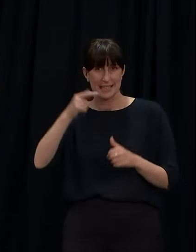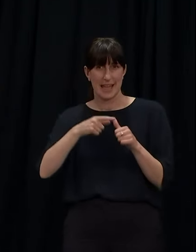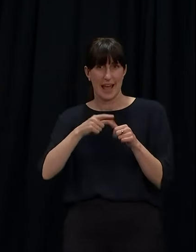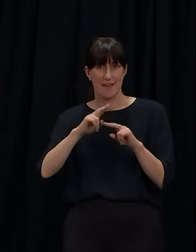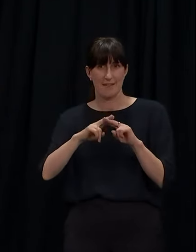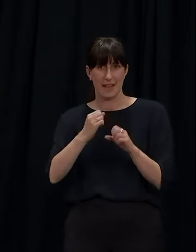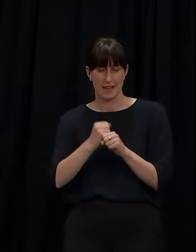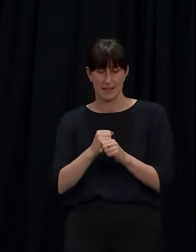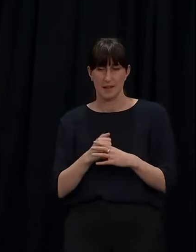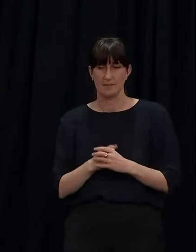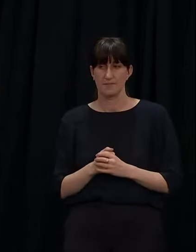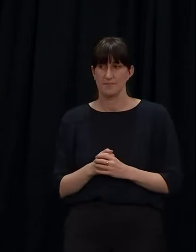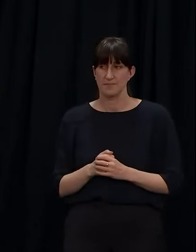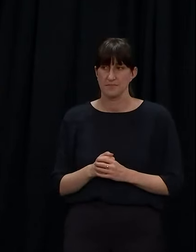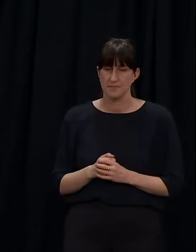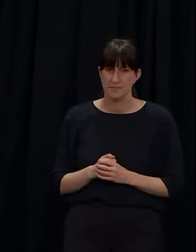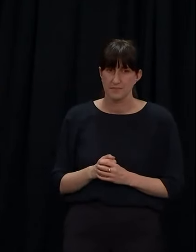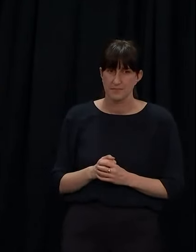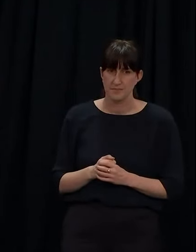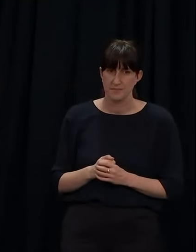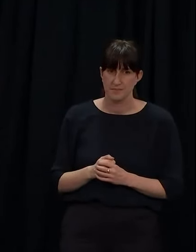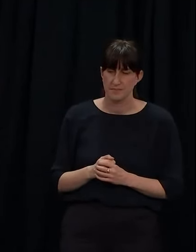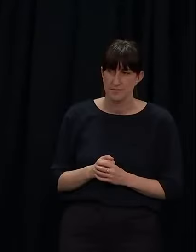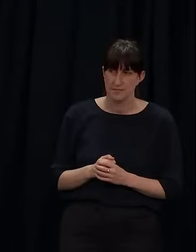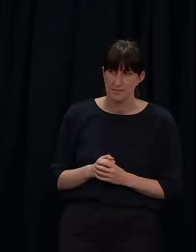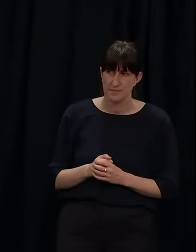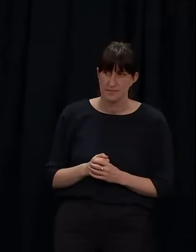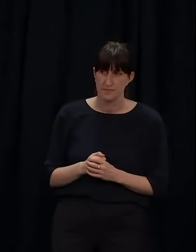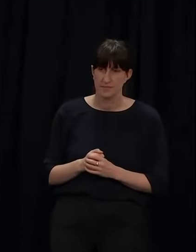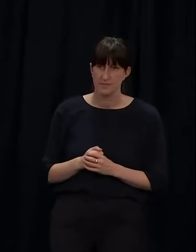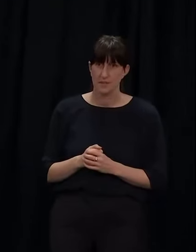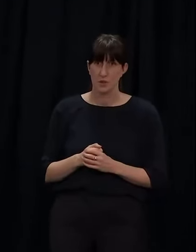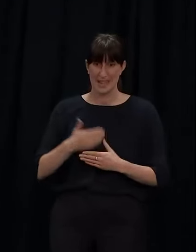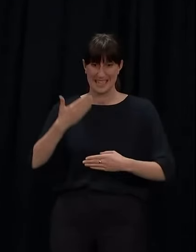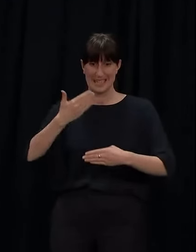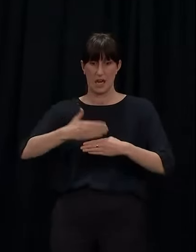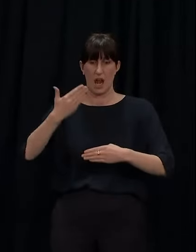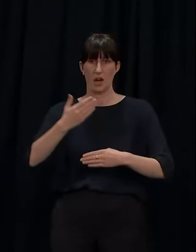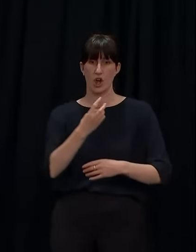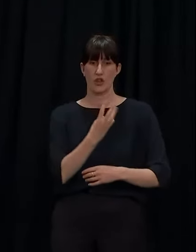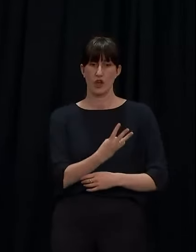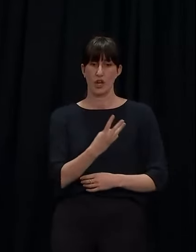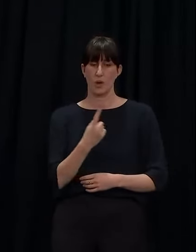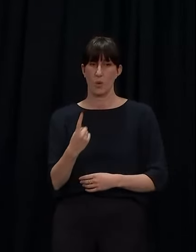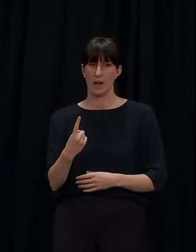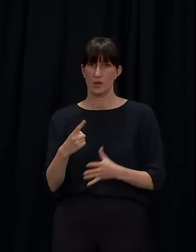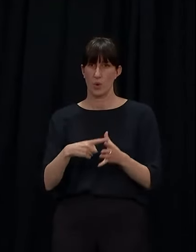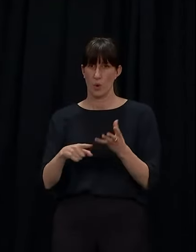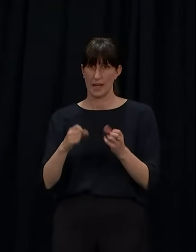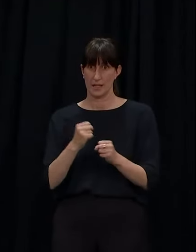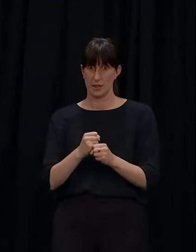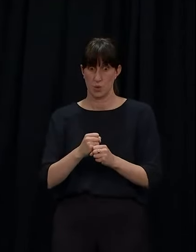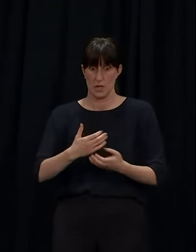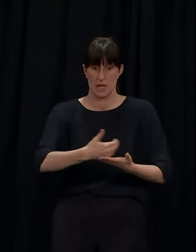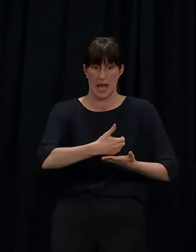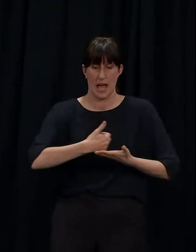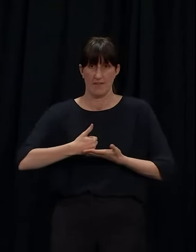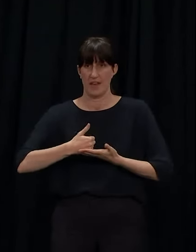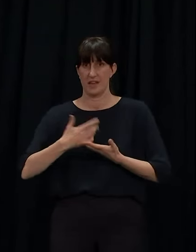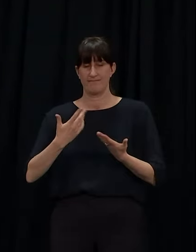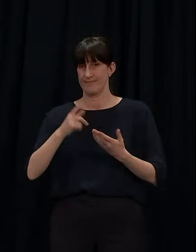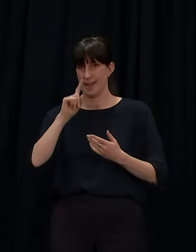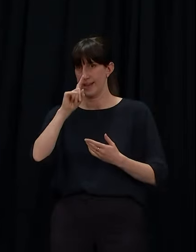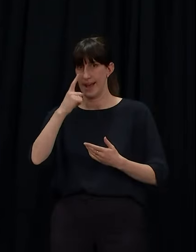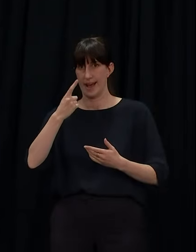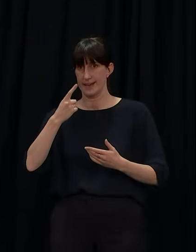our wartime allies thinking standard. After that deadline, where is your thinking at in terms of refugee intake? Is